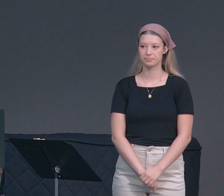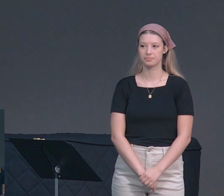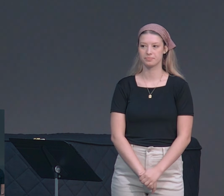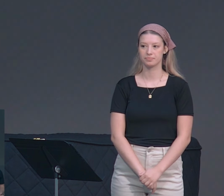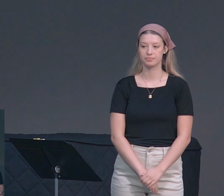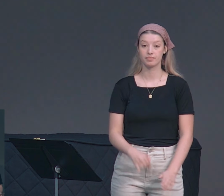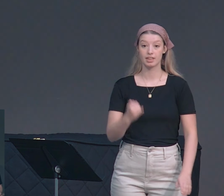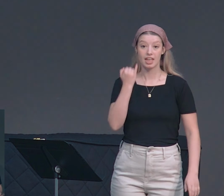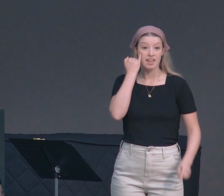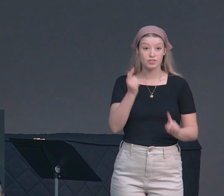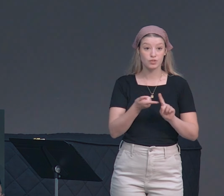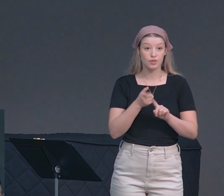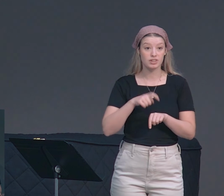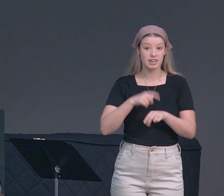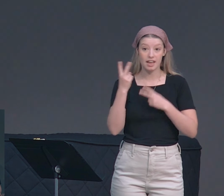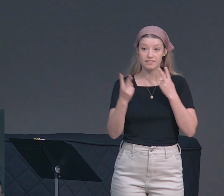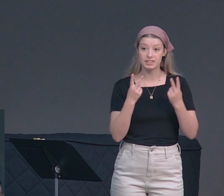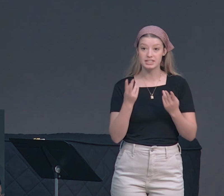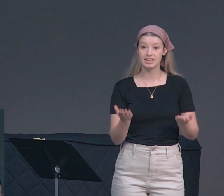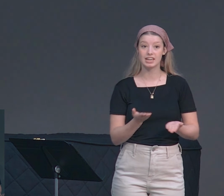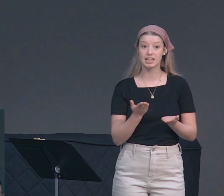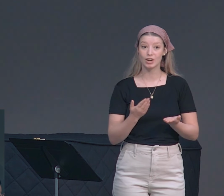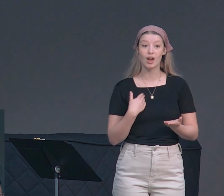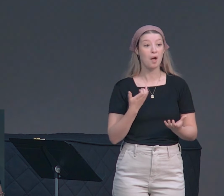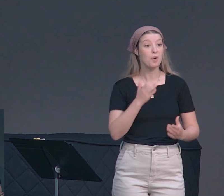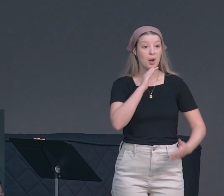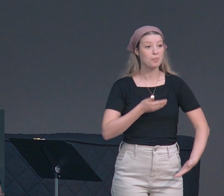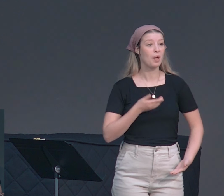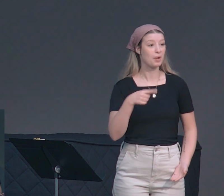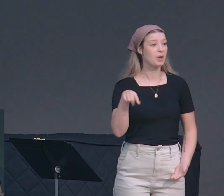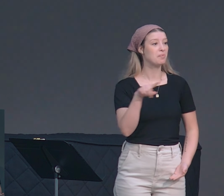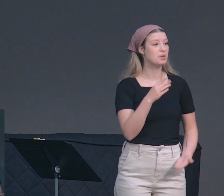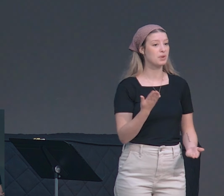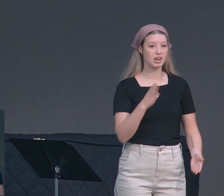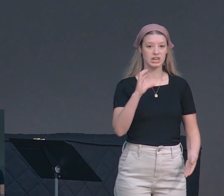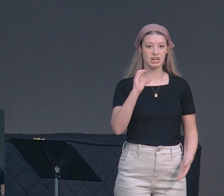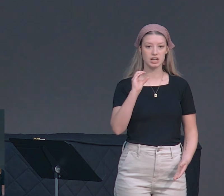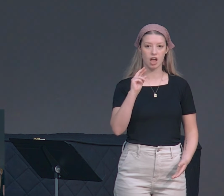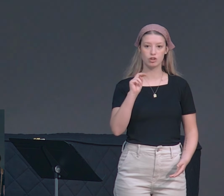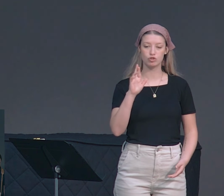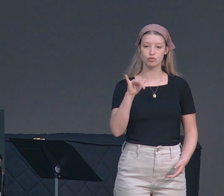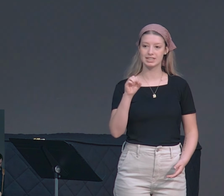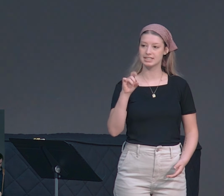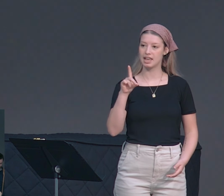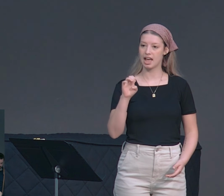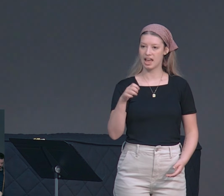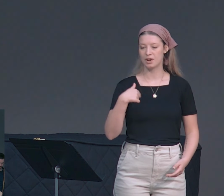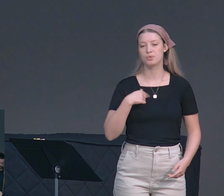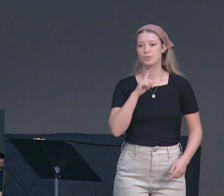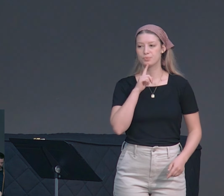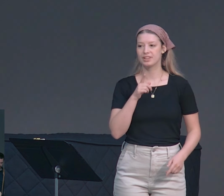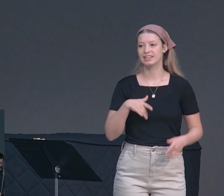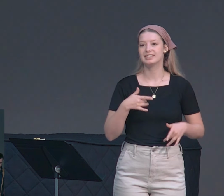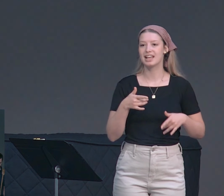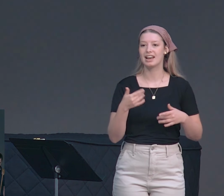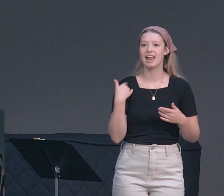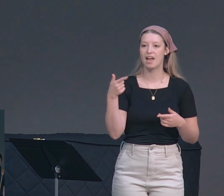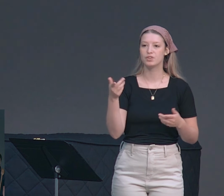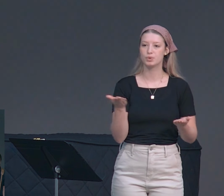If this is your first time visiting us this morning, I'd like to say welcome to Countryside. We are very excited to have you here with us this